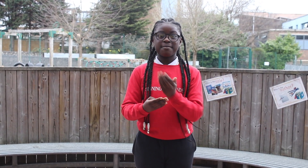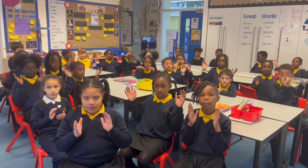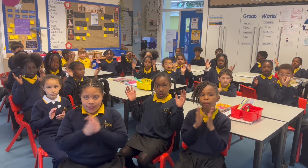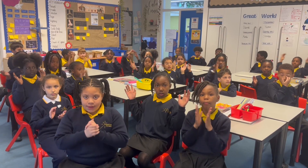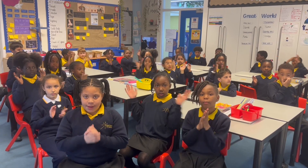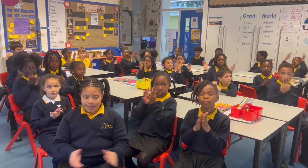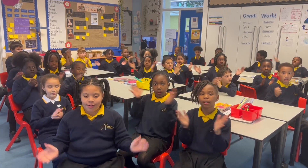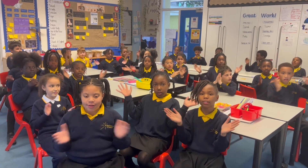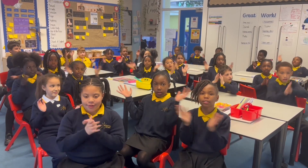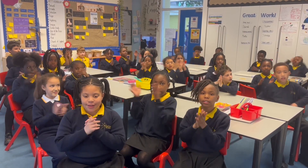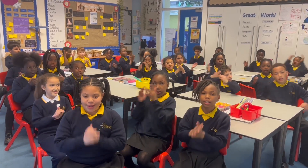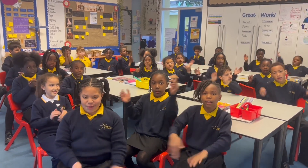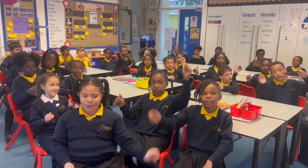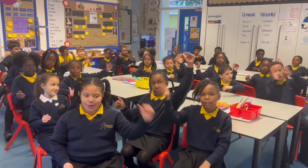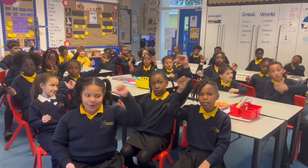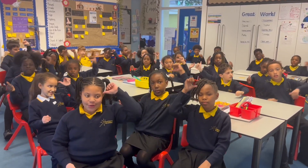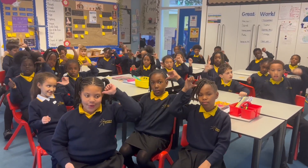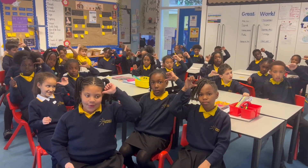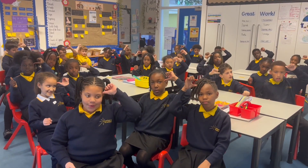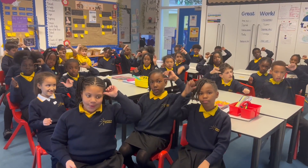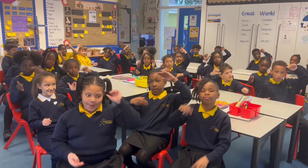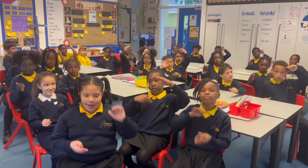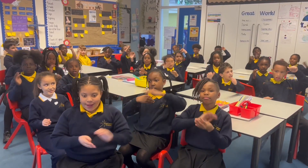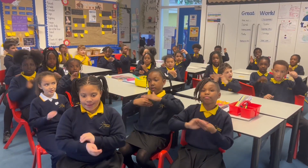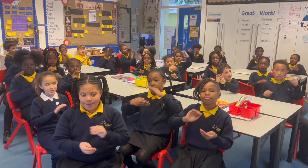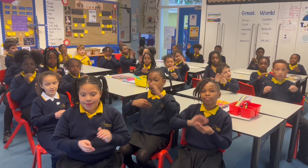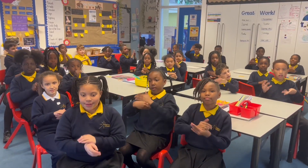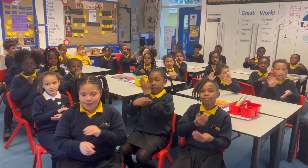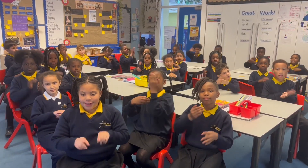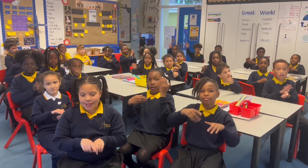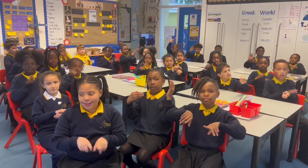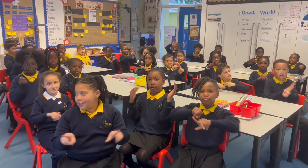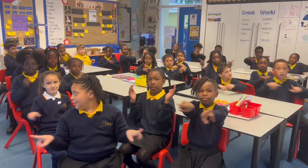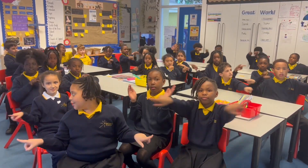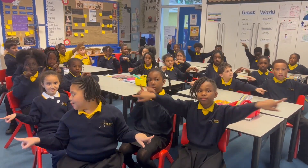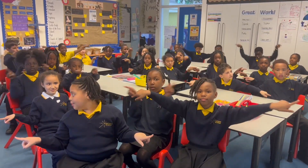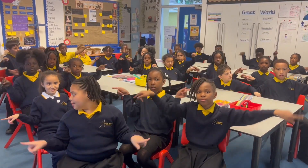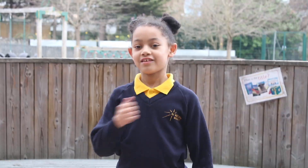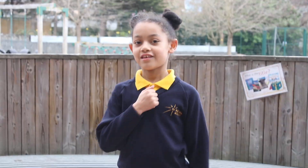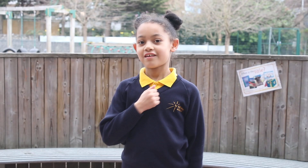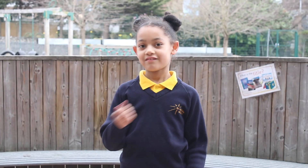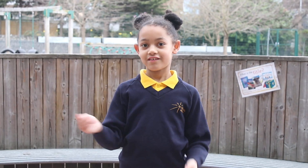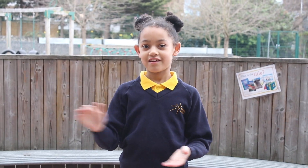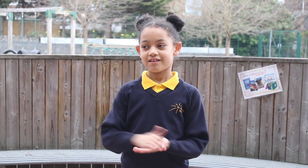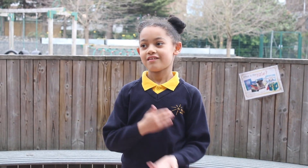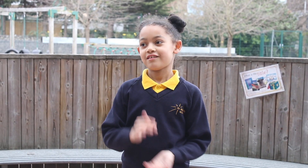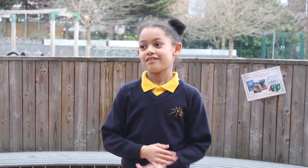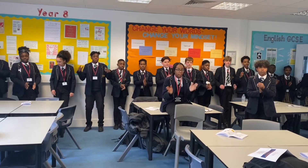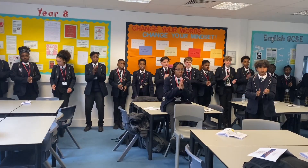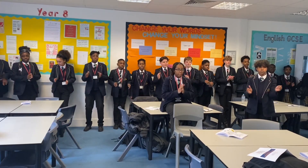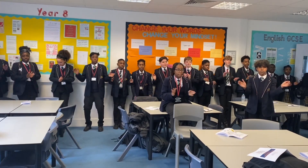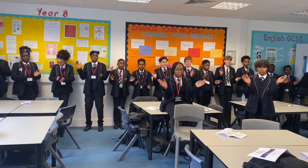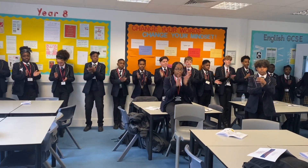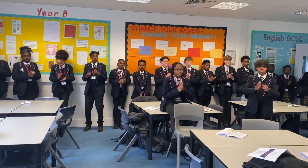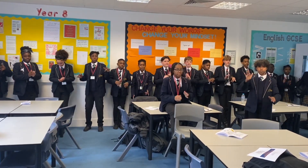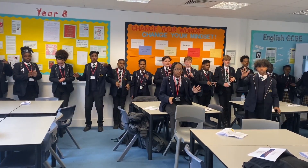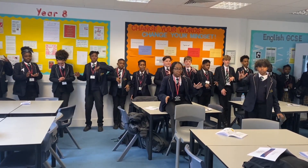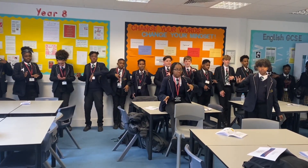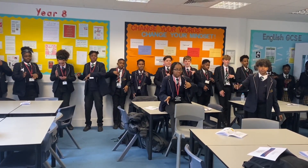Because I'm happy. Clap along to me if you know what happiness is to you. Because I'm happy. Clap along to me if you